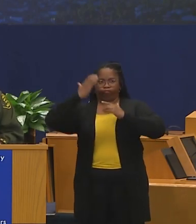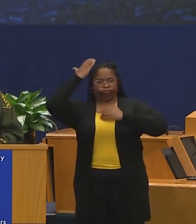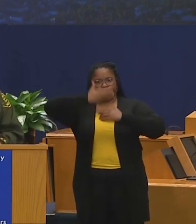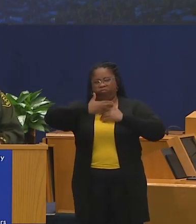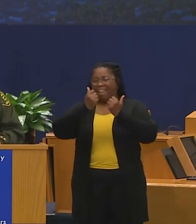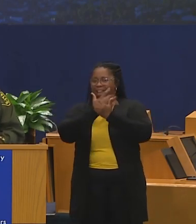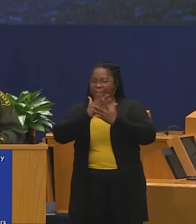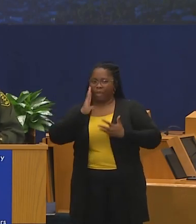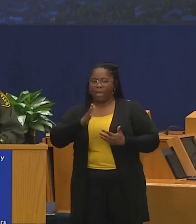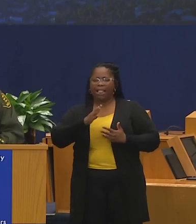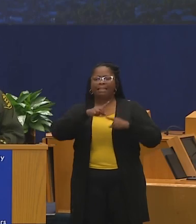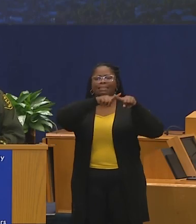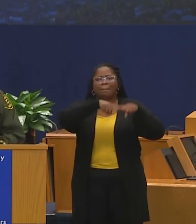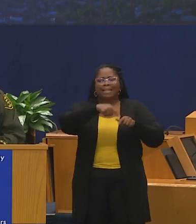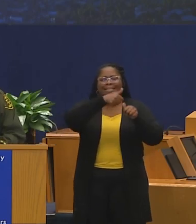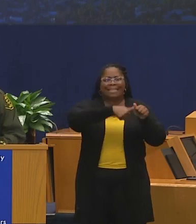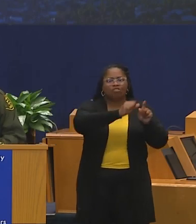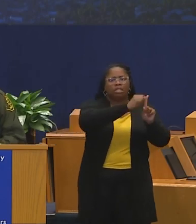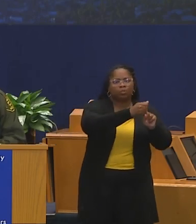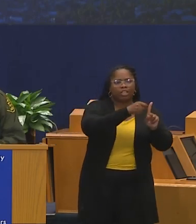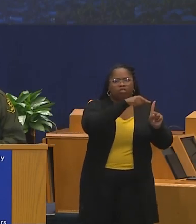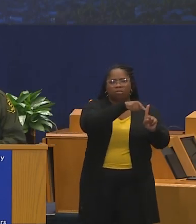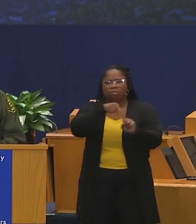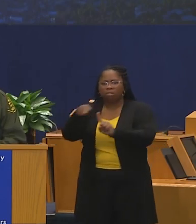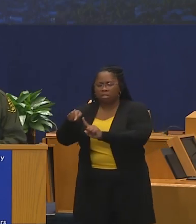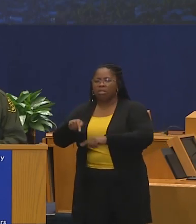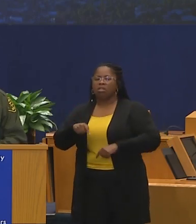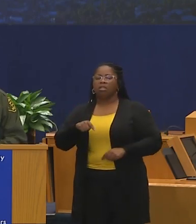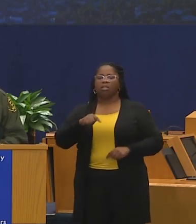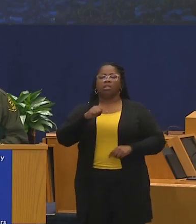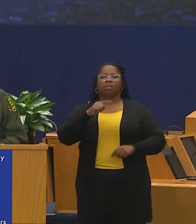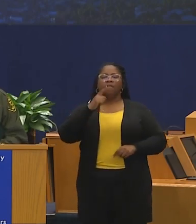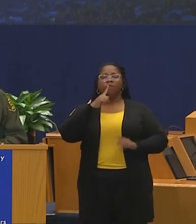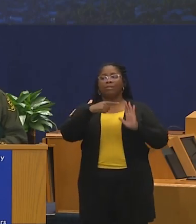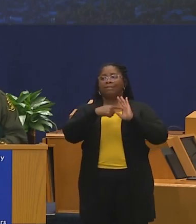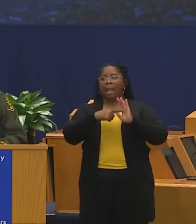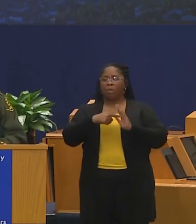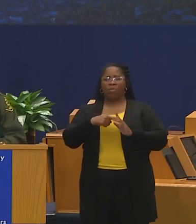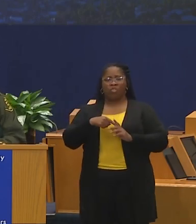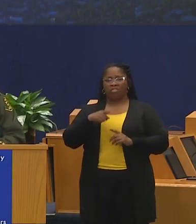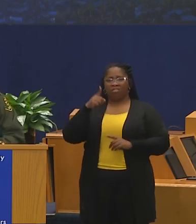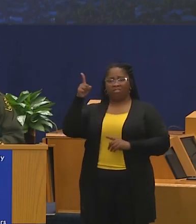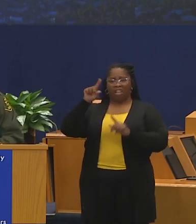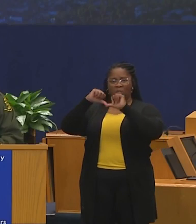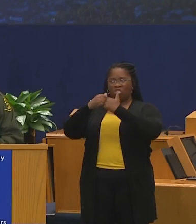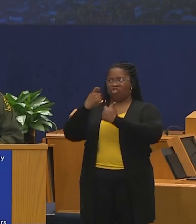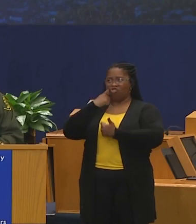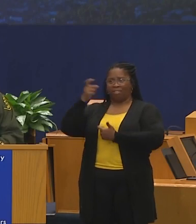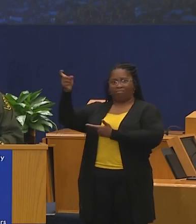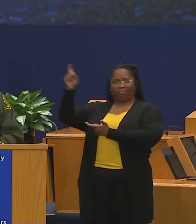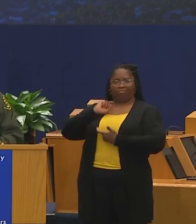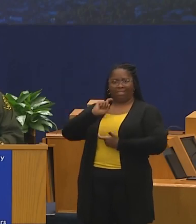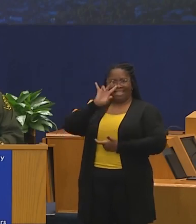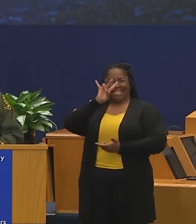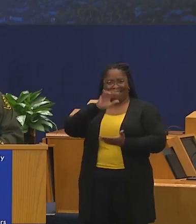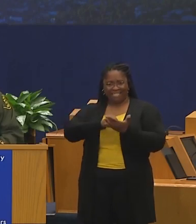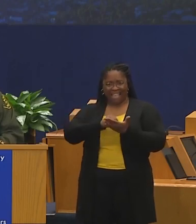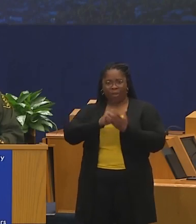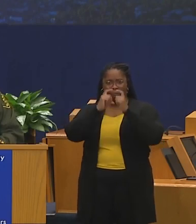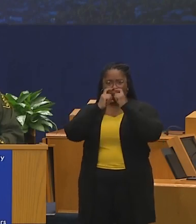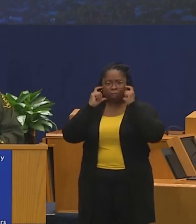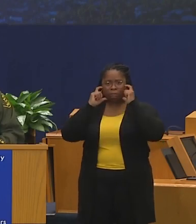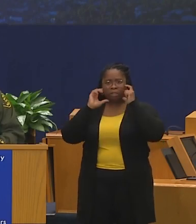So it's on a case-by-case basis. Our Sheriff's Relief Association, for example, just donated 7,000 of these cloth masks for